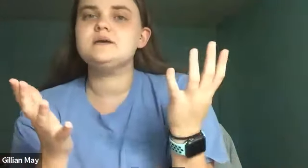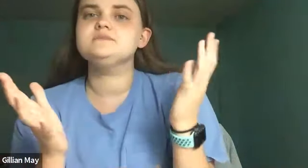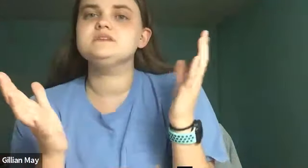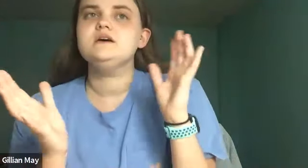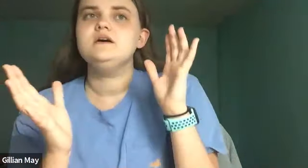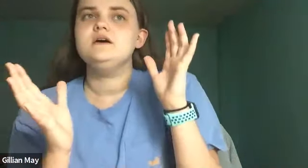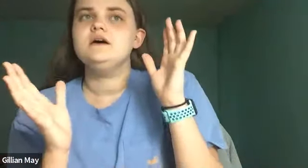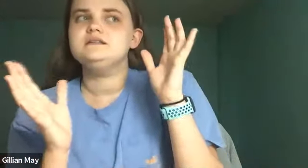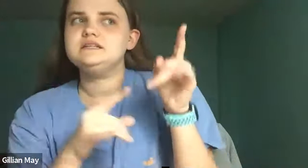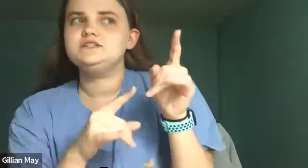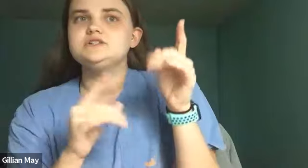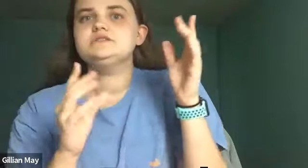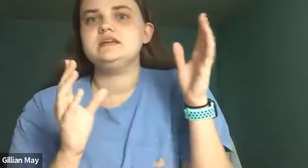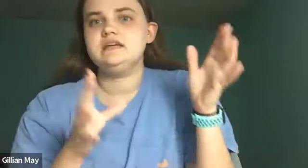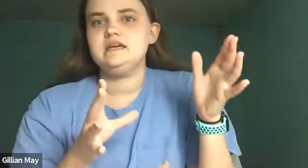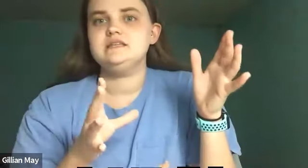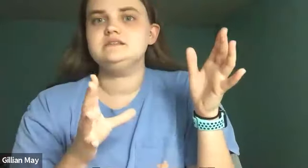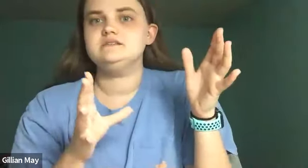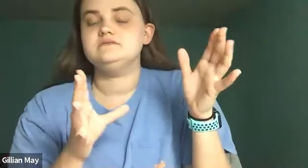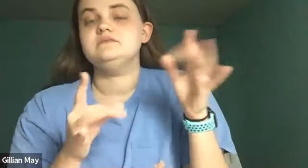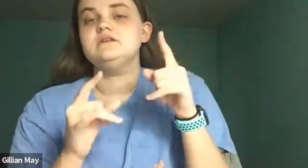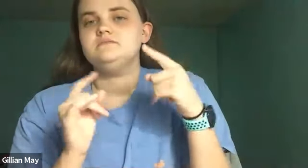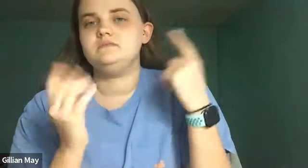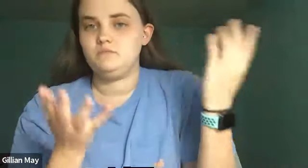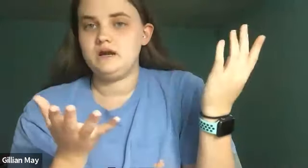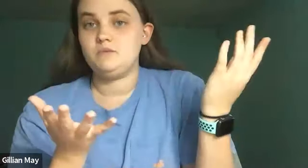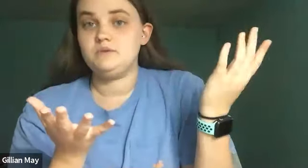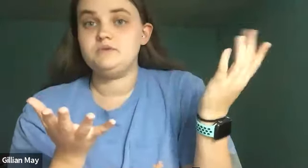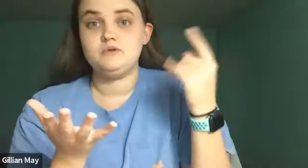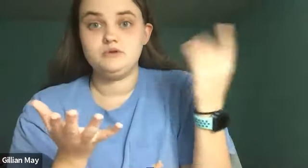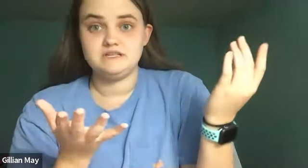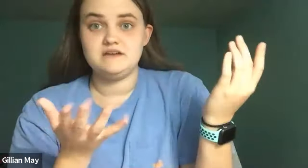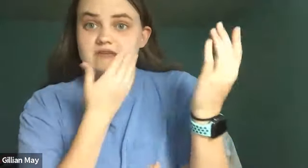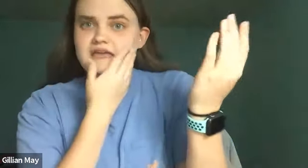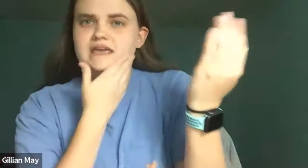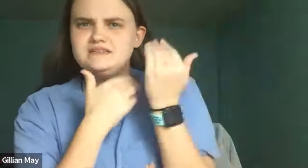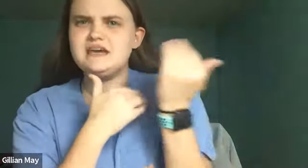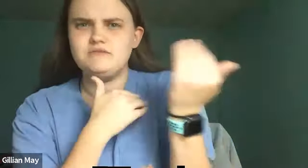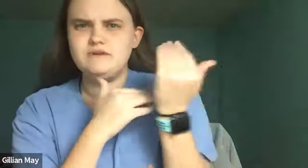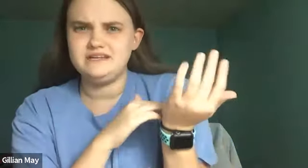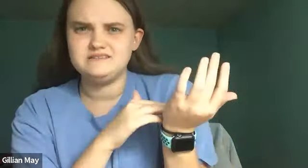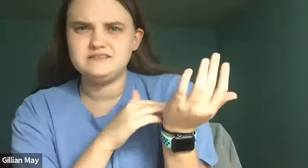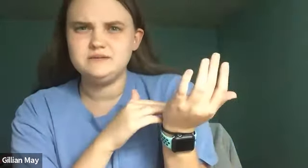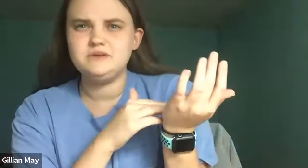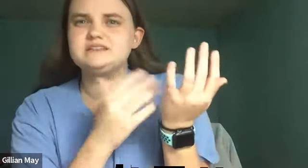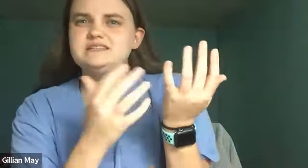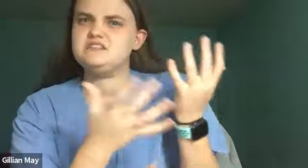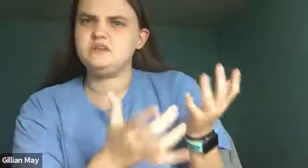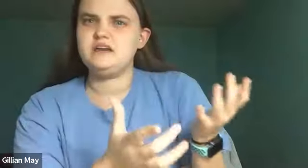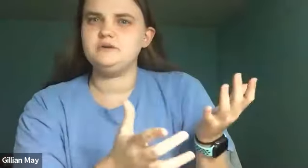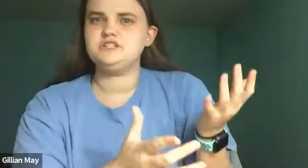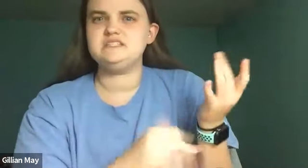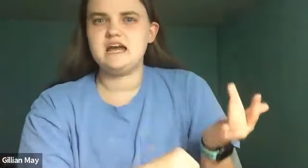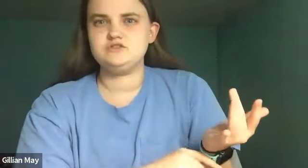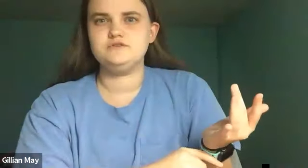times teachers and kids, when I'm working with people who are deaf, they can tell very easily because it's their language, it's natural for